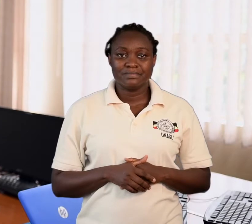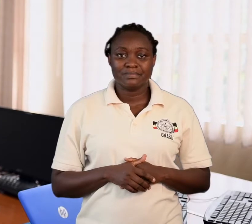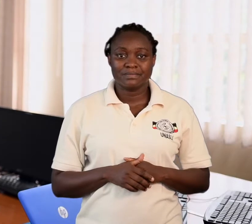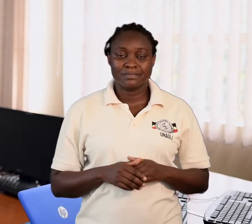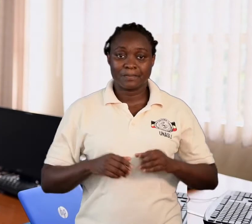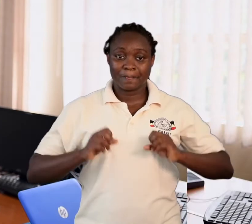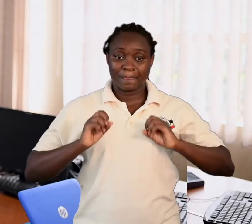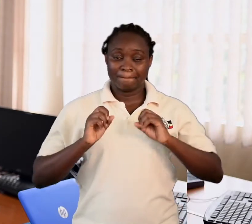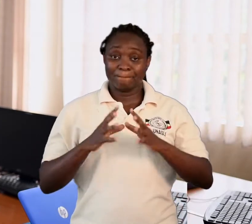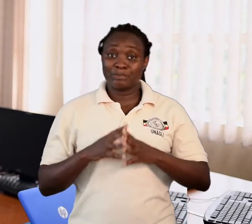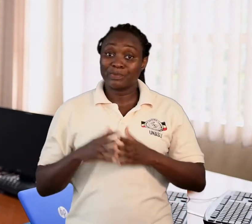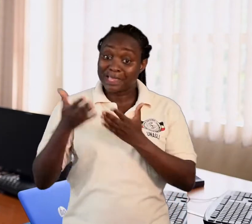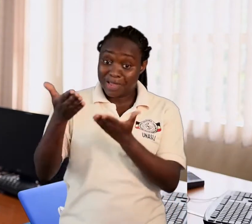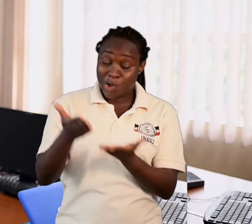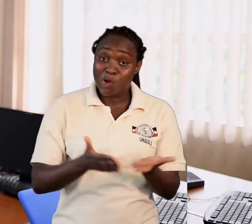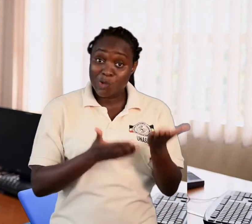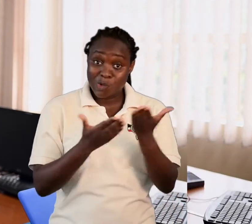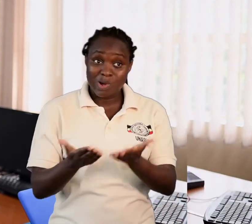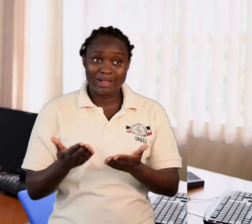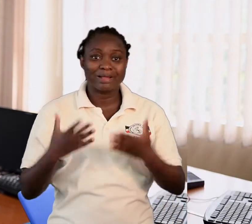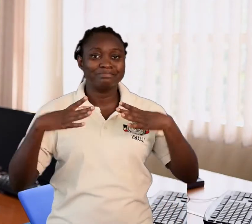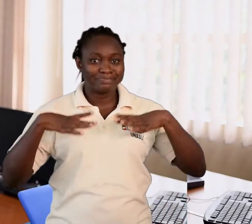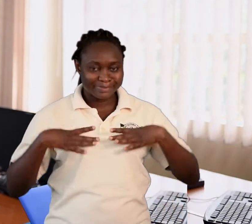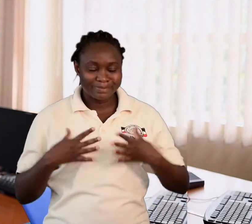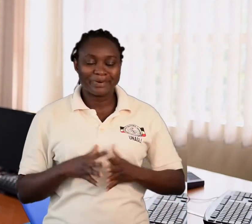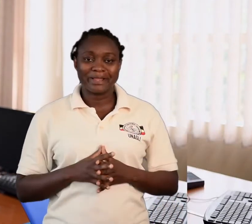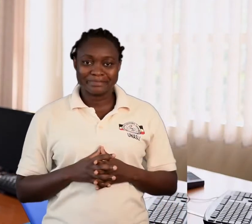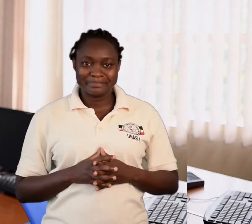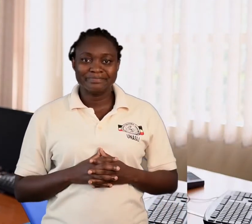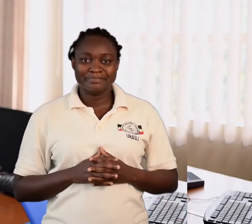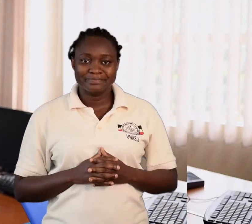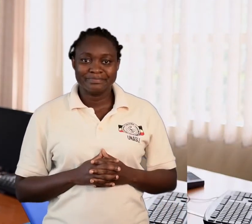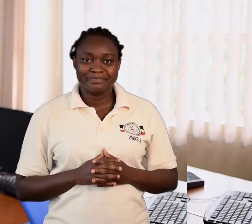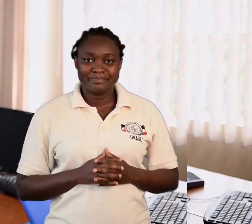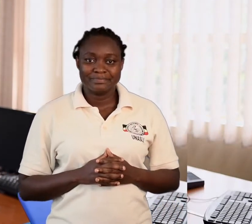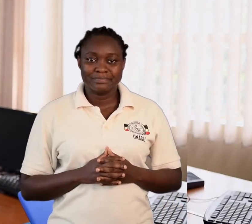Okay, you are welcome from the break.